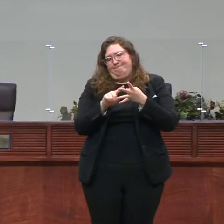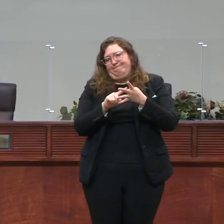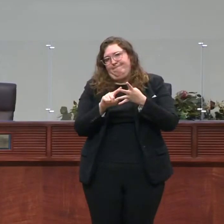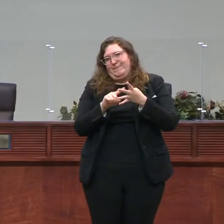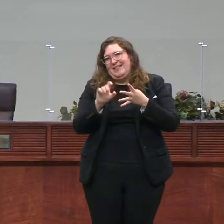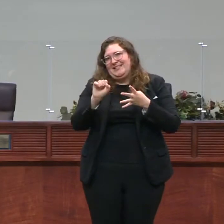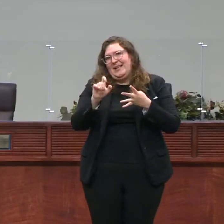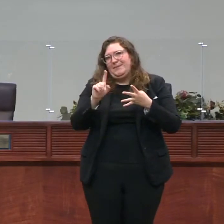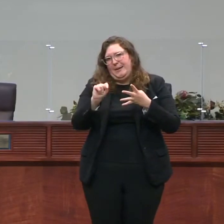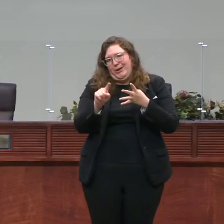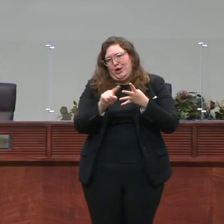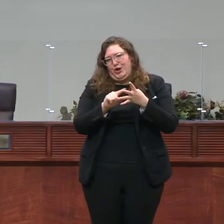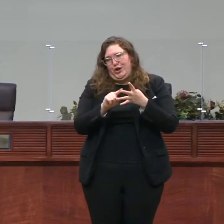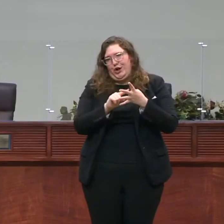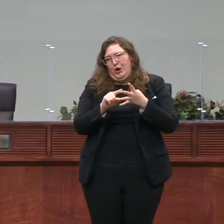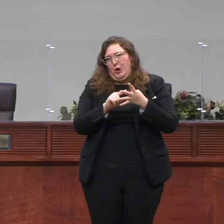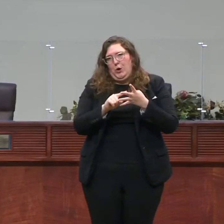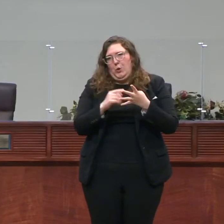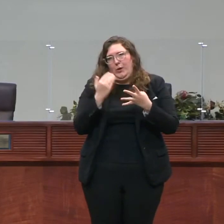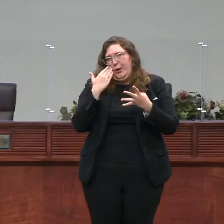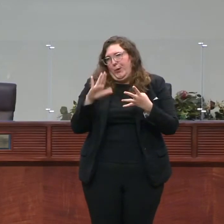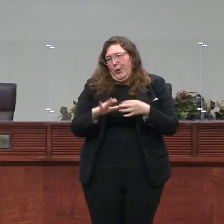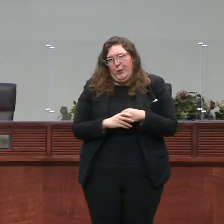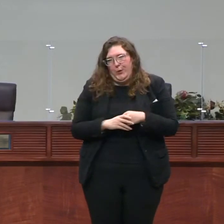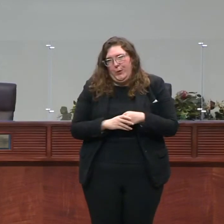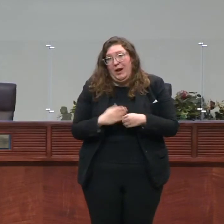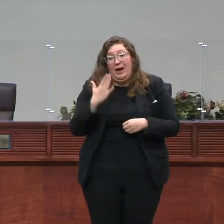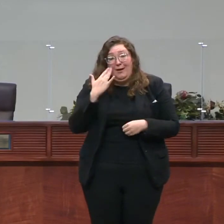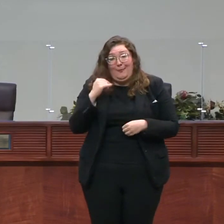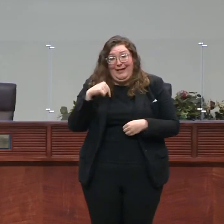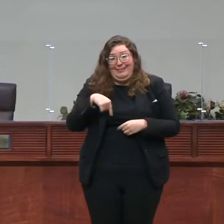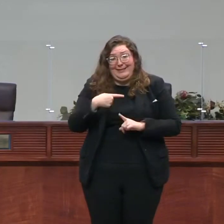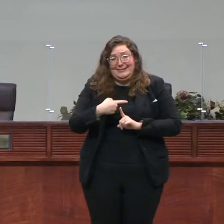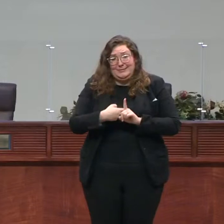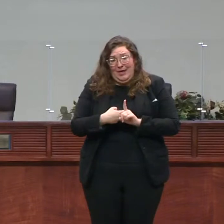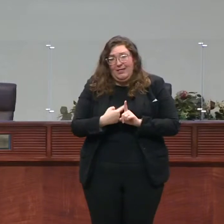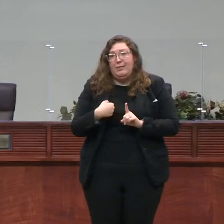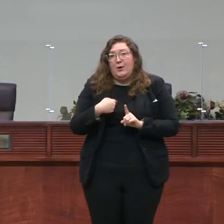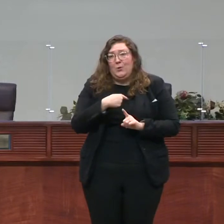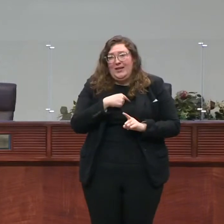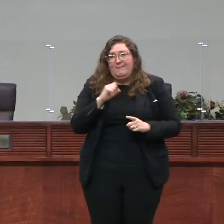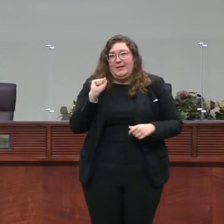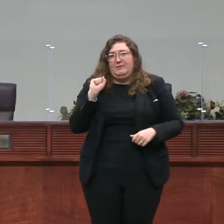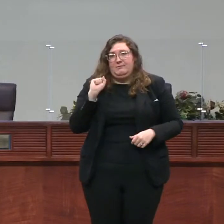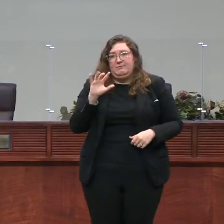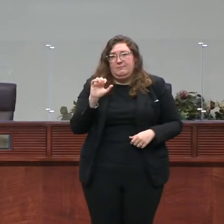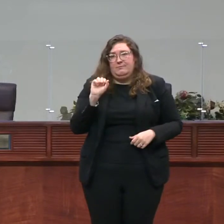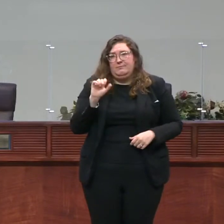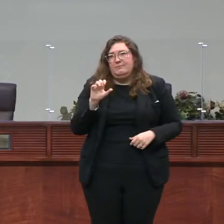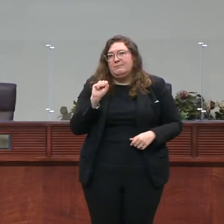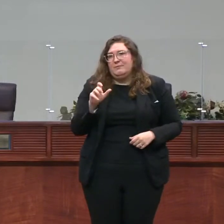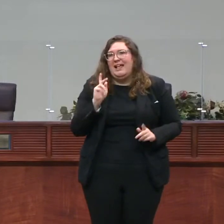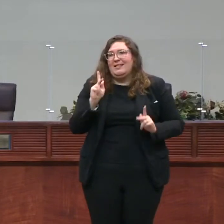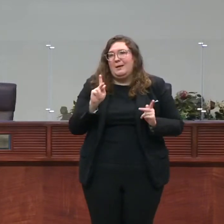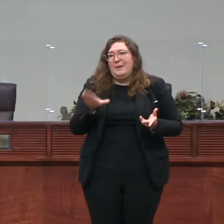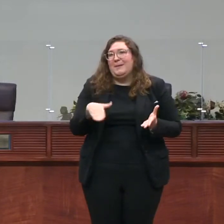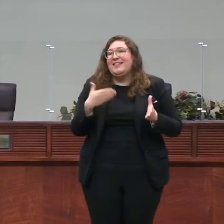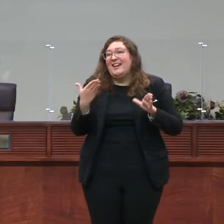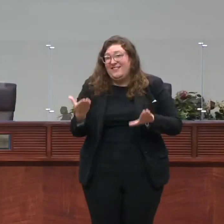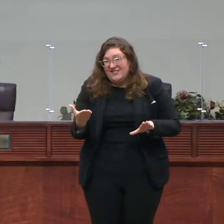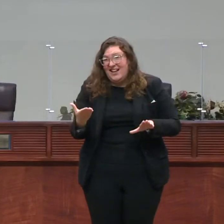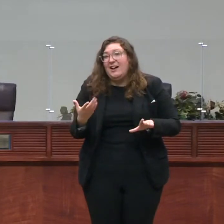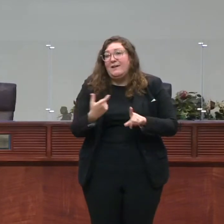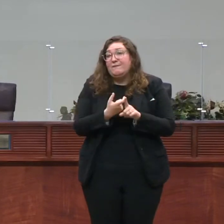because the experience is this month. We continue to report a few cases from July up to the second